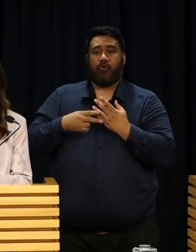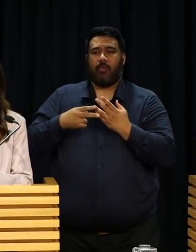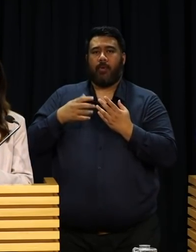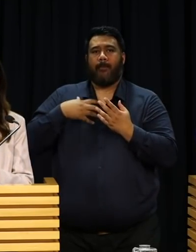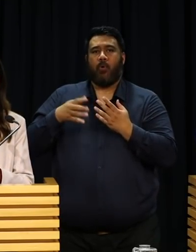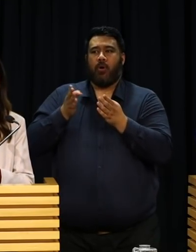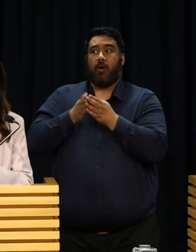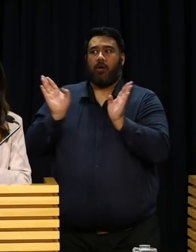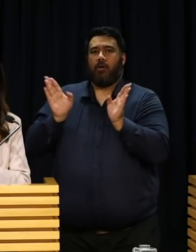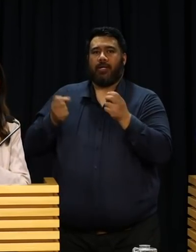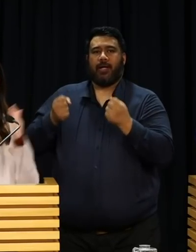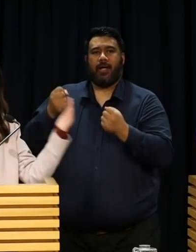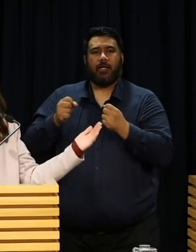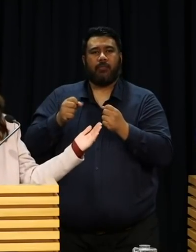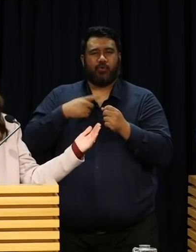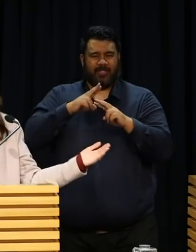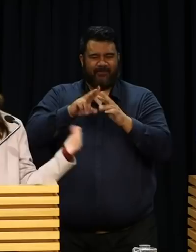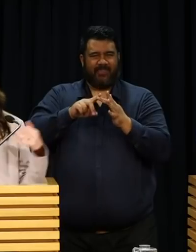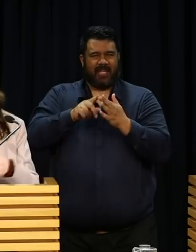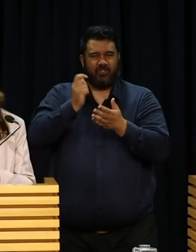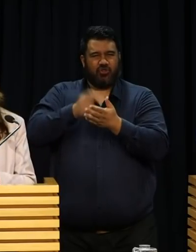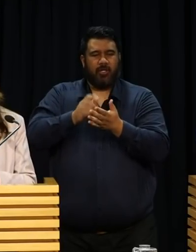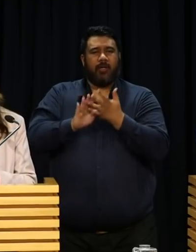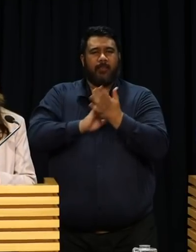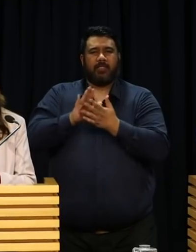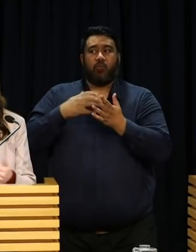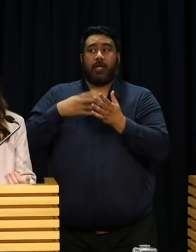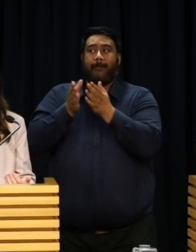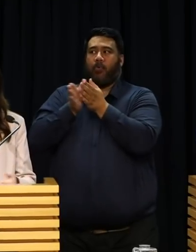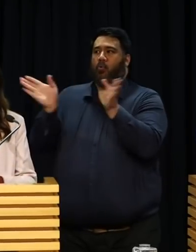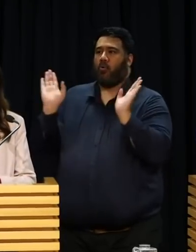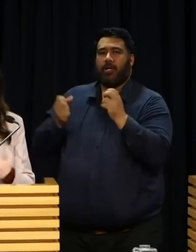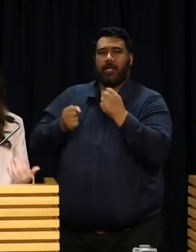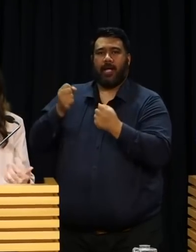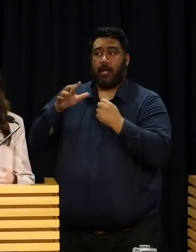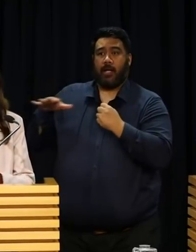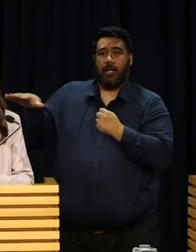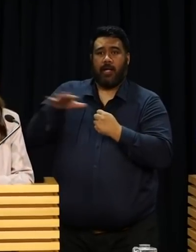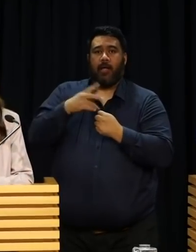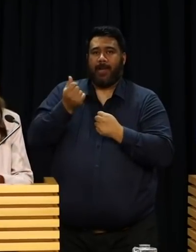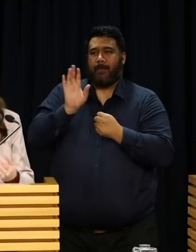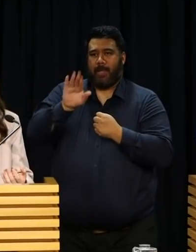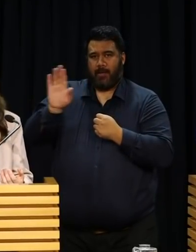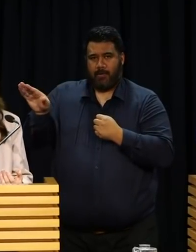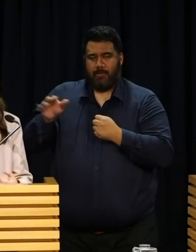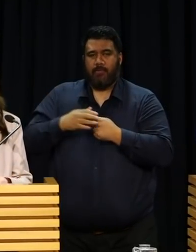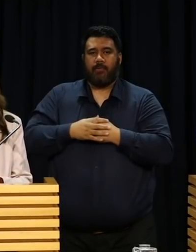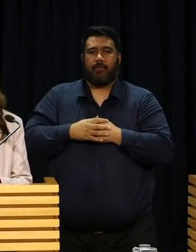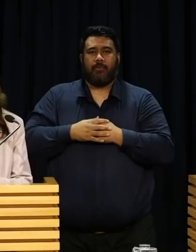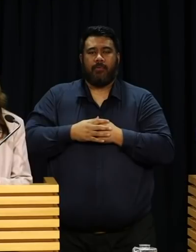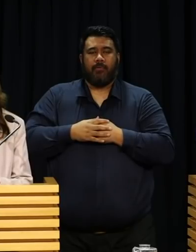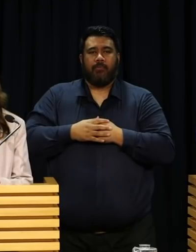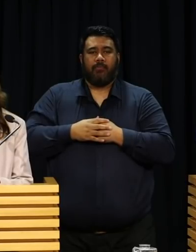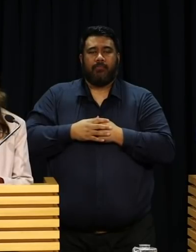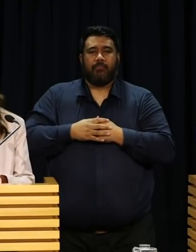the fee element, we're actually able to broaden the number of cars that attract a rebate so that you're seeing the low emissions